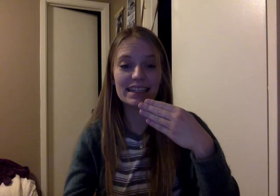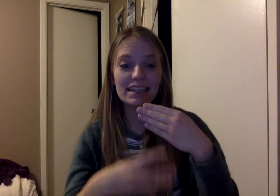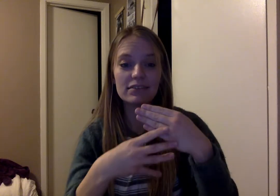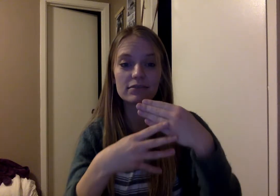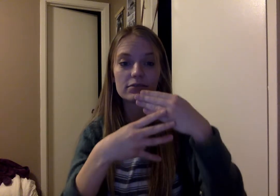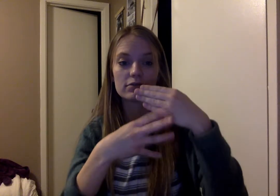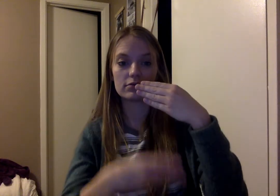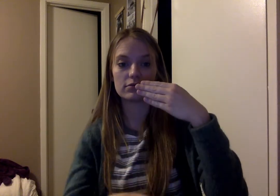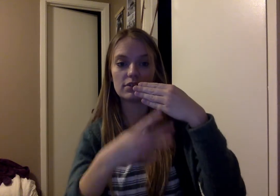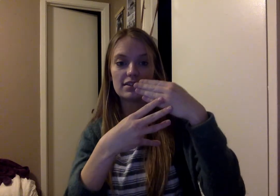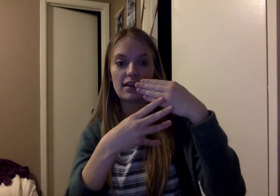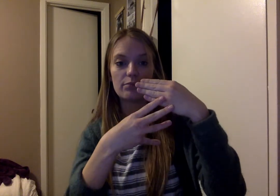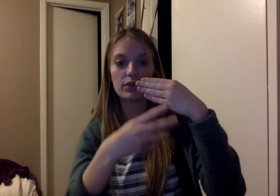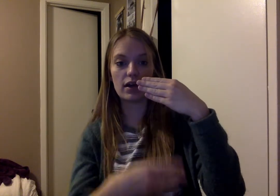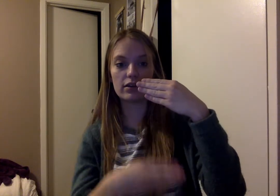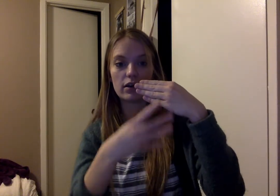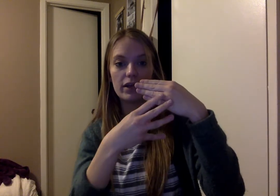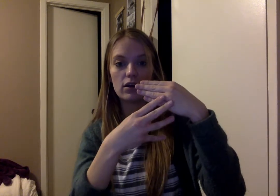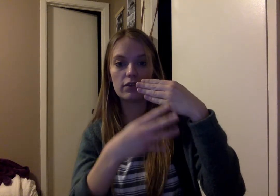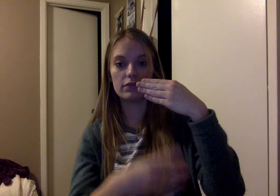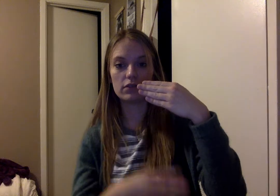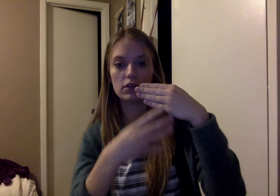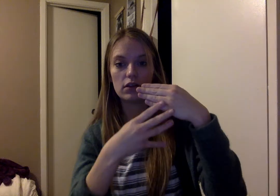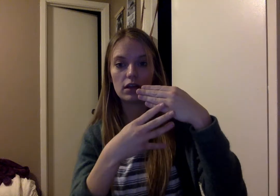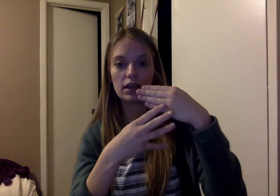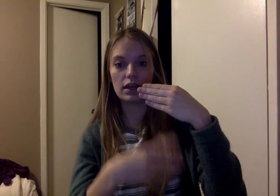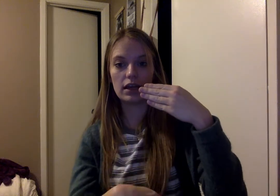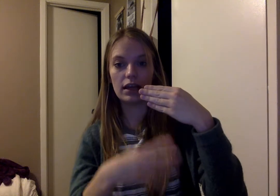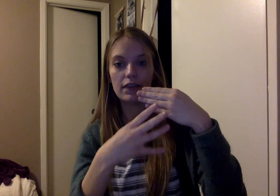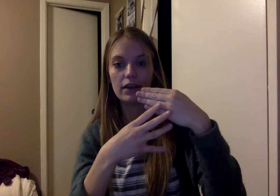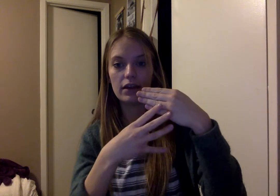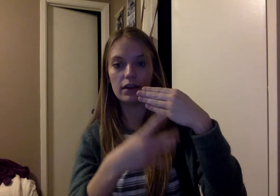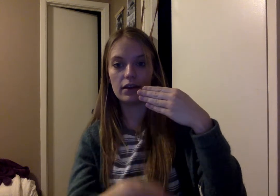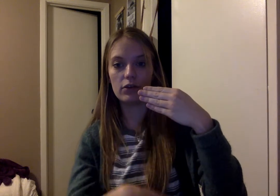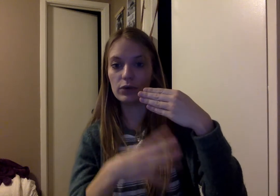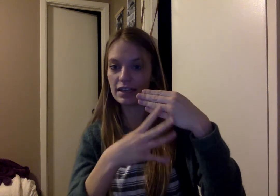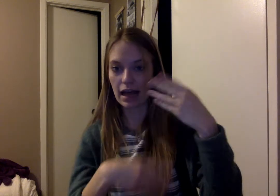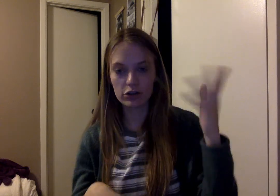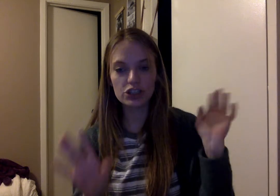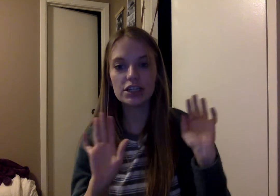Bleeding. It's like blood coming off. And then we did allergy.